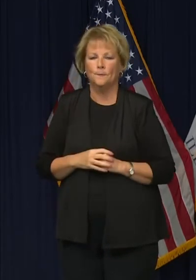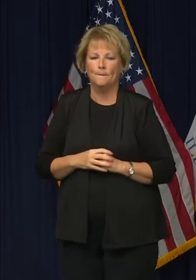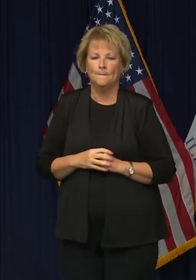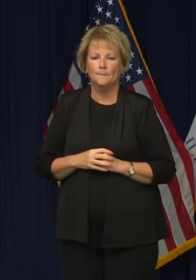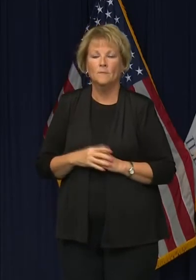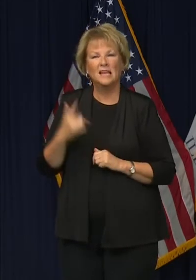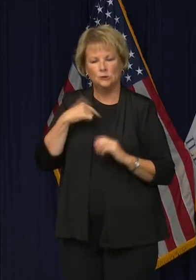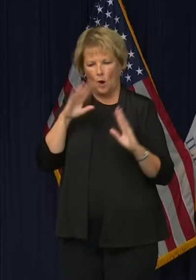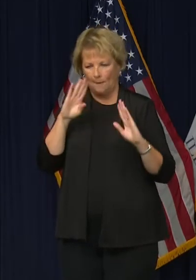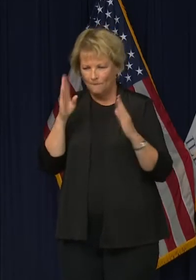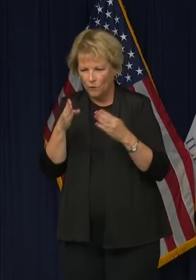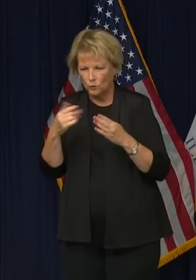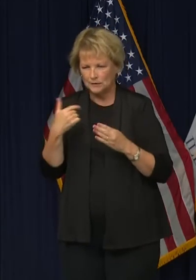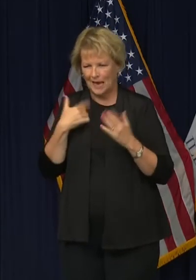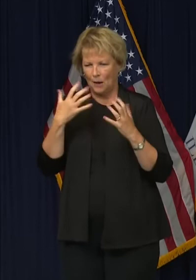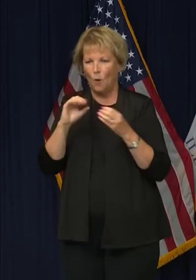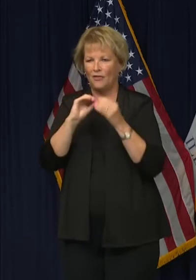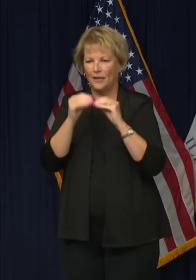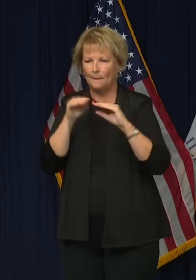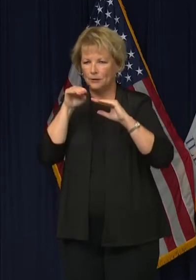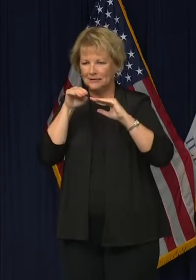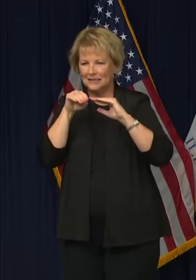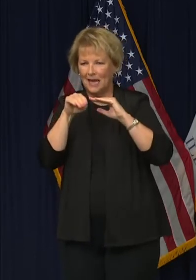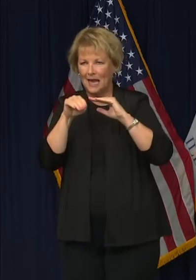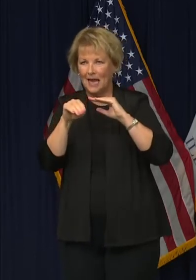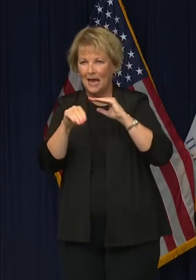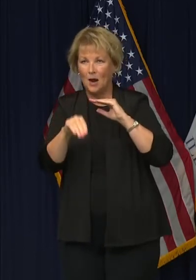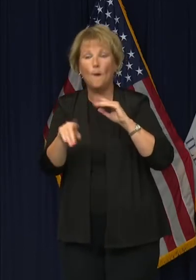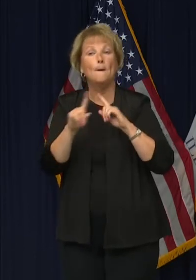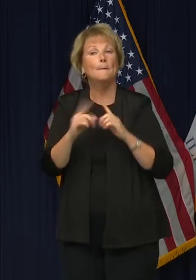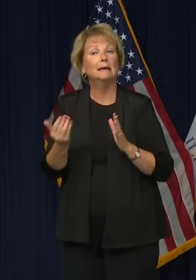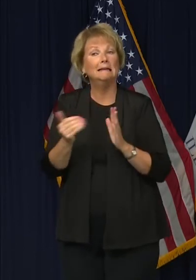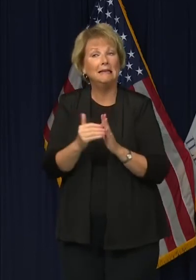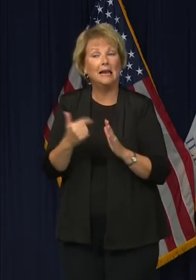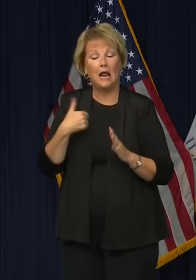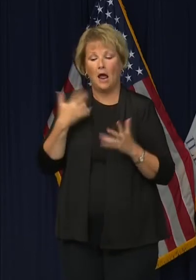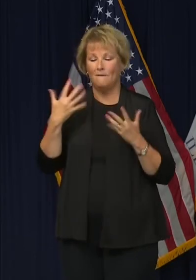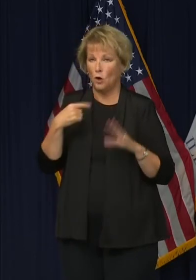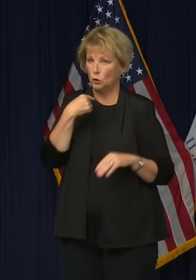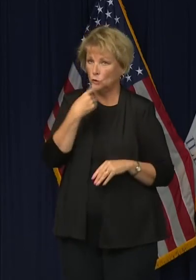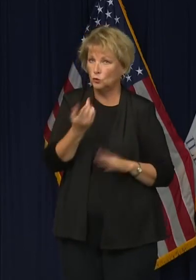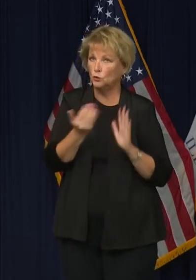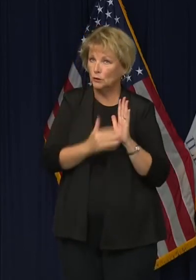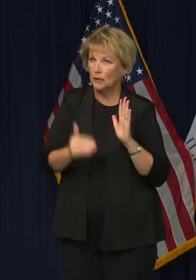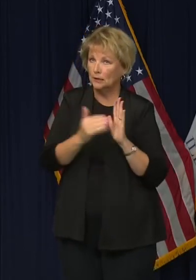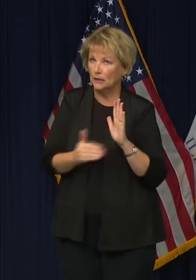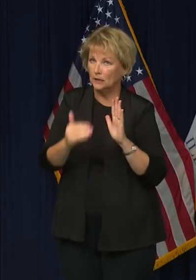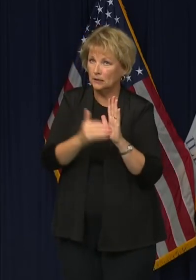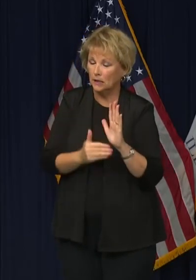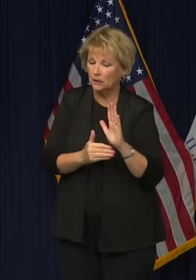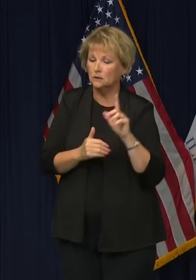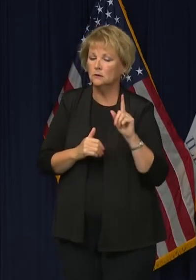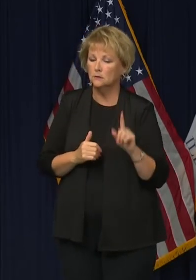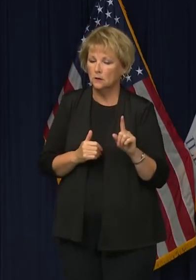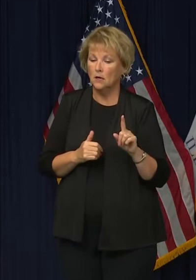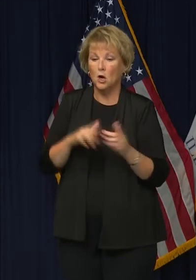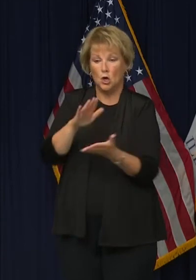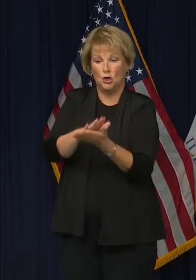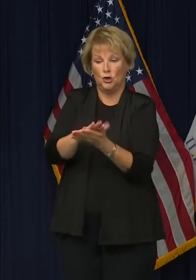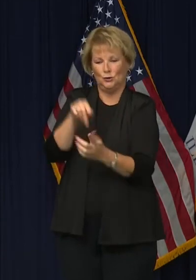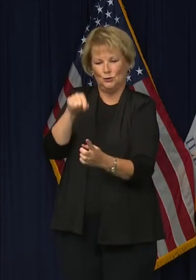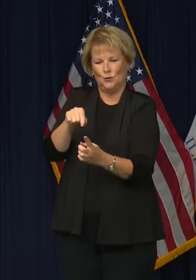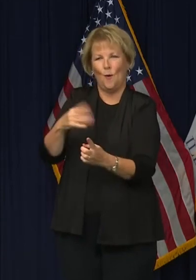And I'm focused on just bringing those numbers down. But again, as I have said to you time and time again, our schools